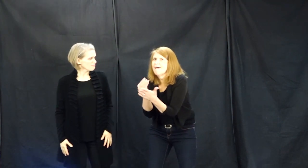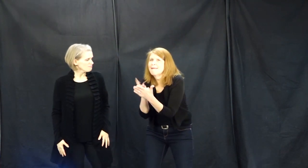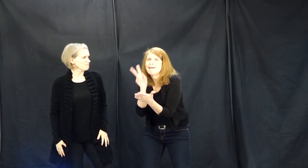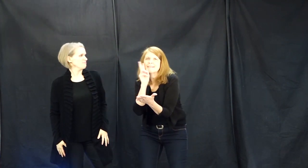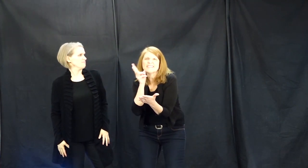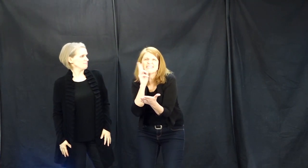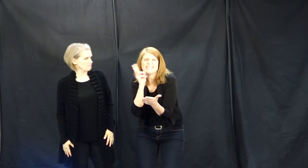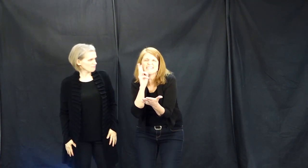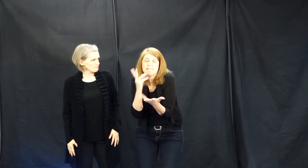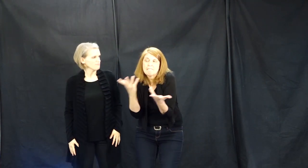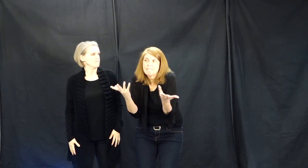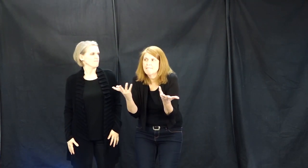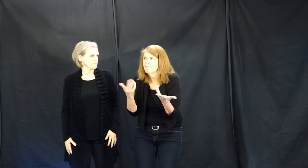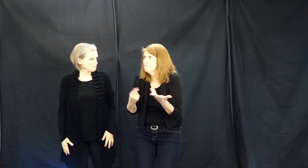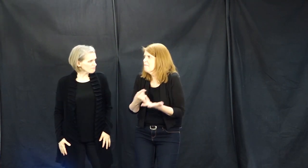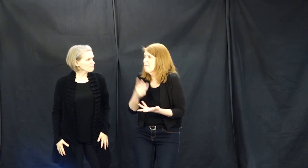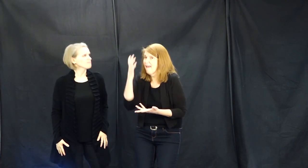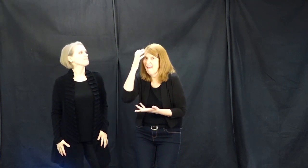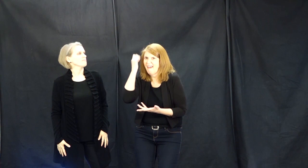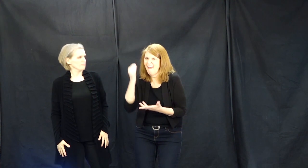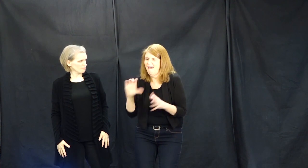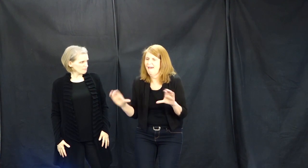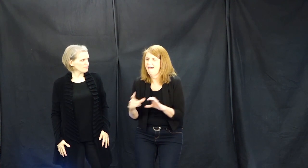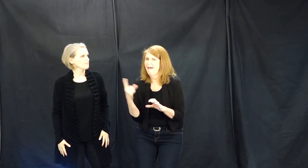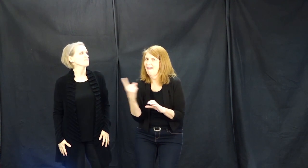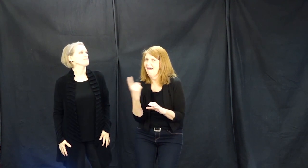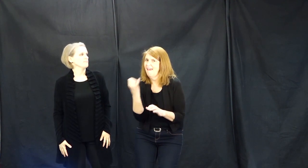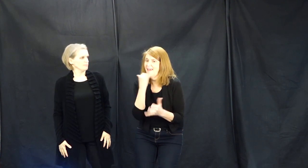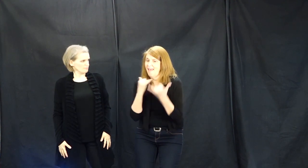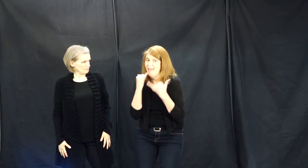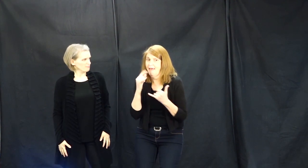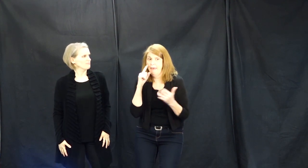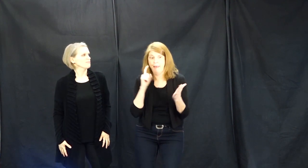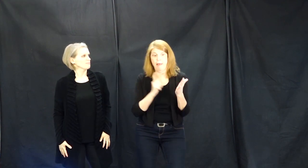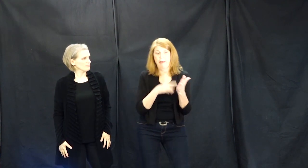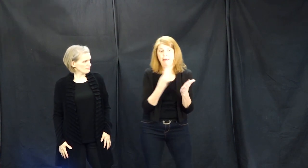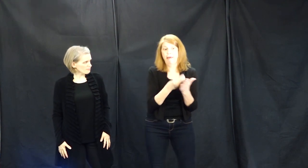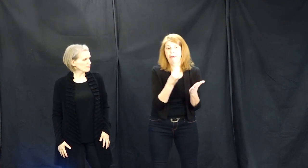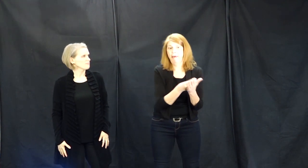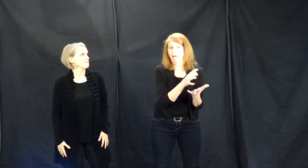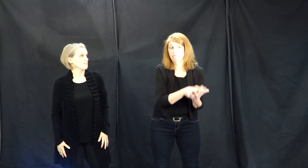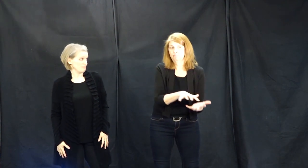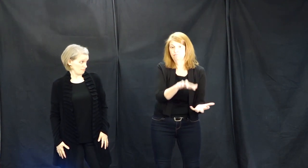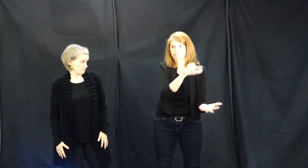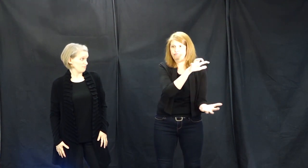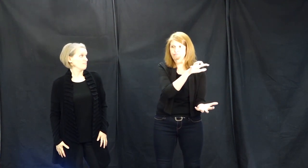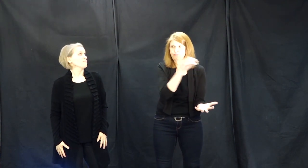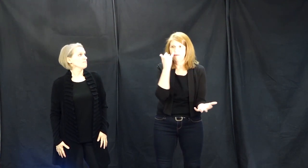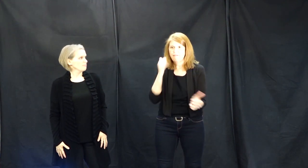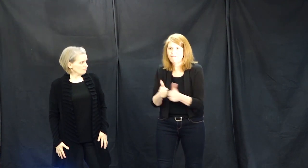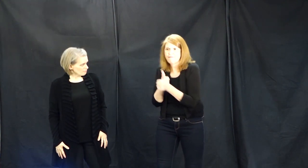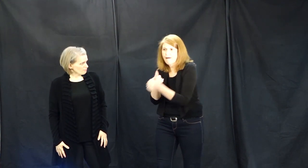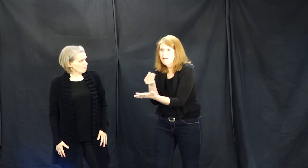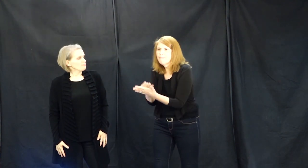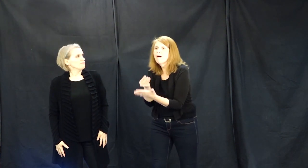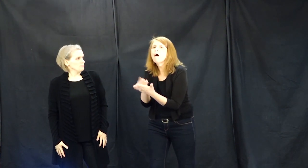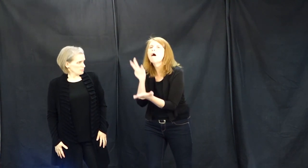goes. Oh, because every second the treasury grows. Oh, if we follow the money and see where it leads, get in